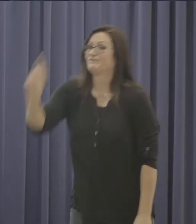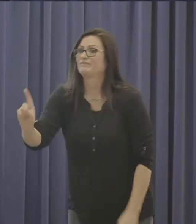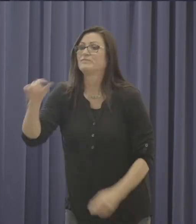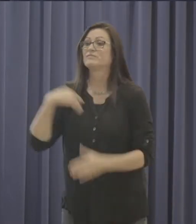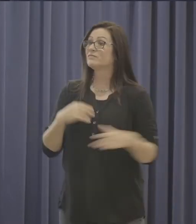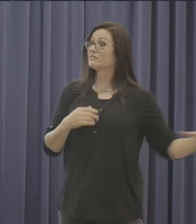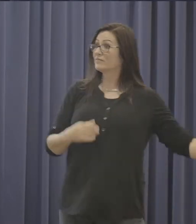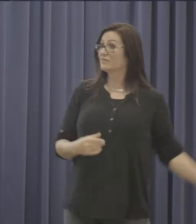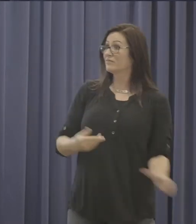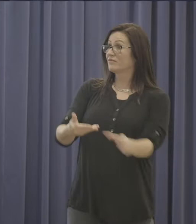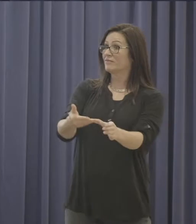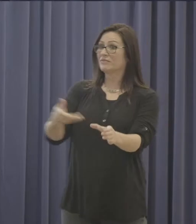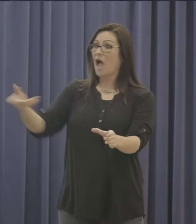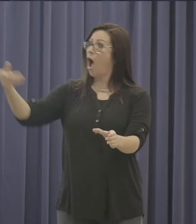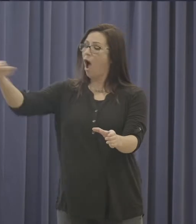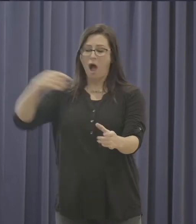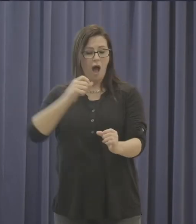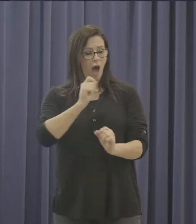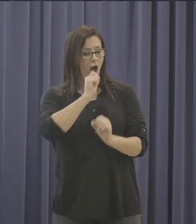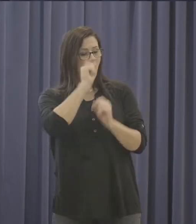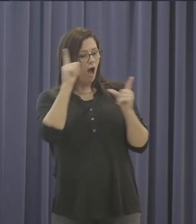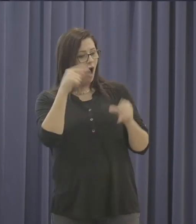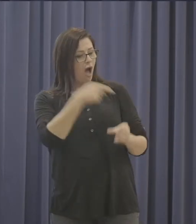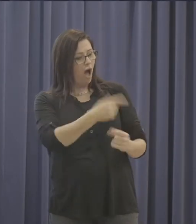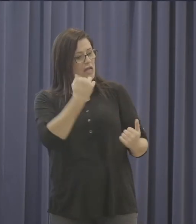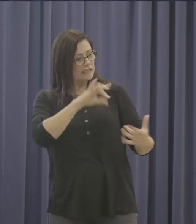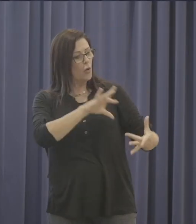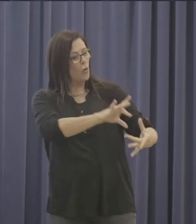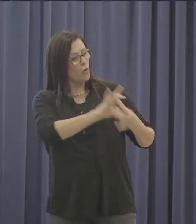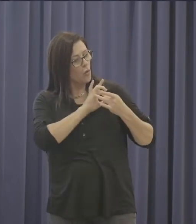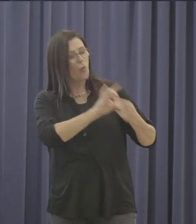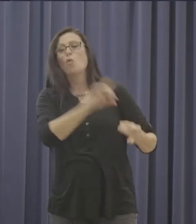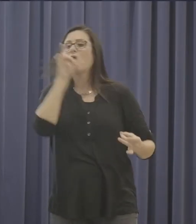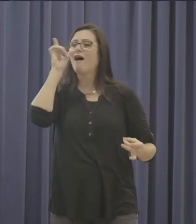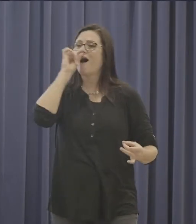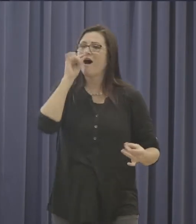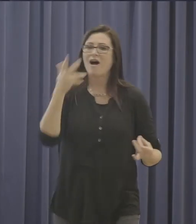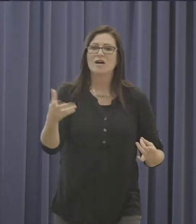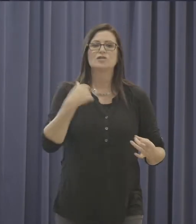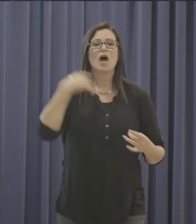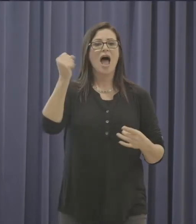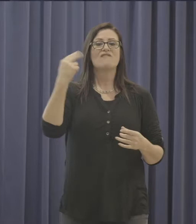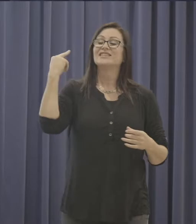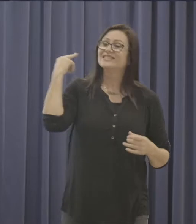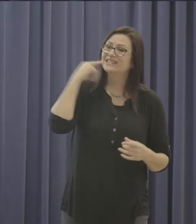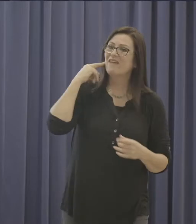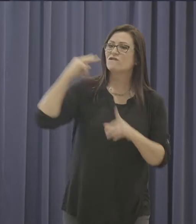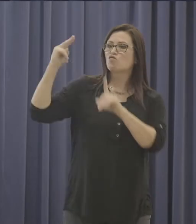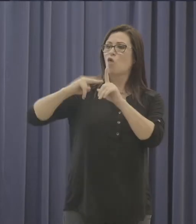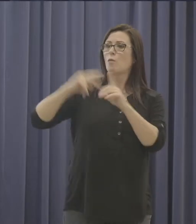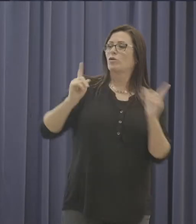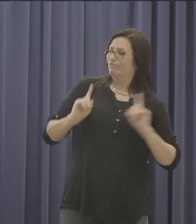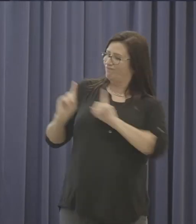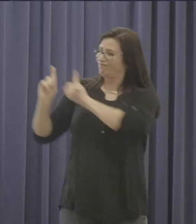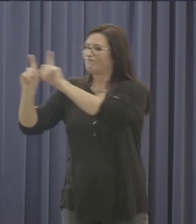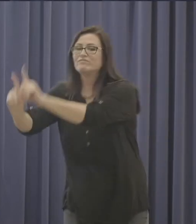see how engaging he is without a voice. So I had a deaf role model visit the Vacation Care Centre to teach the staff some signs